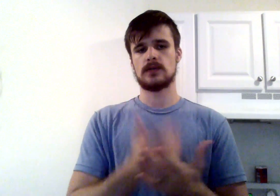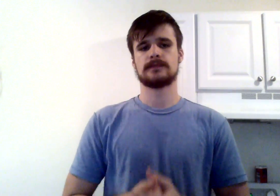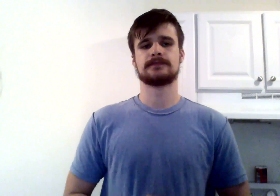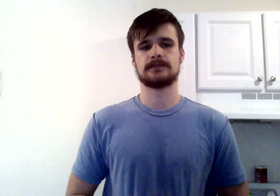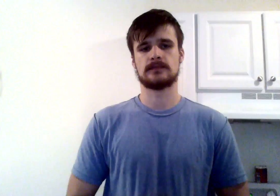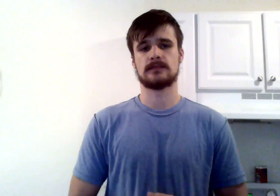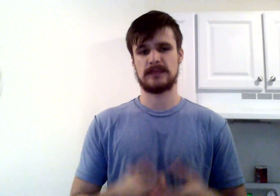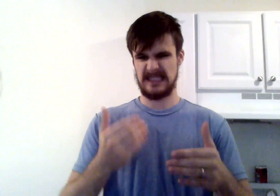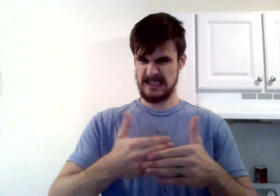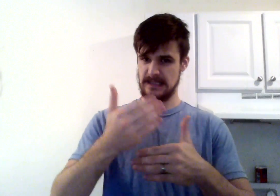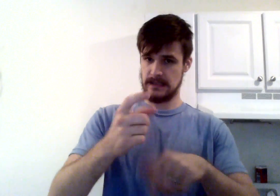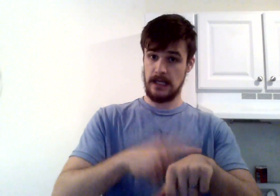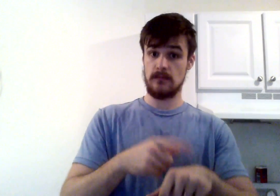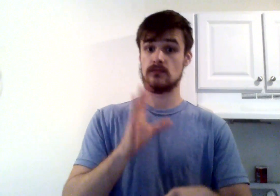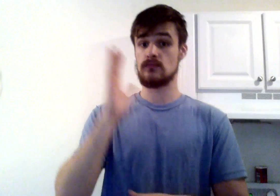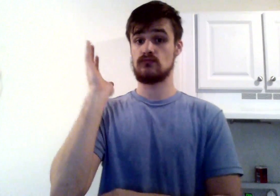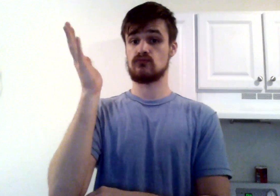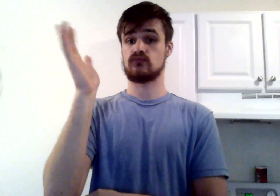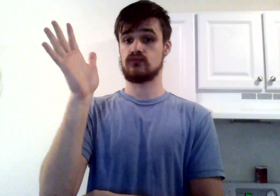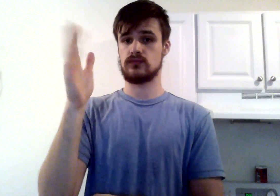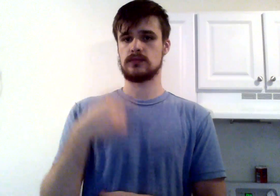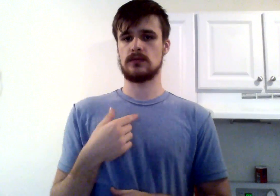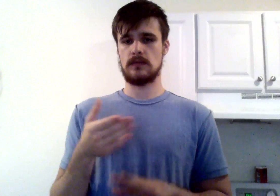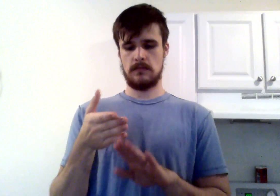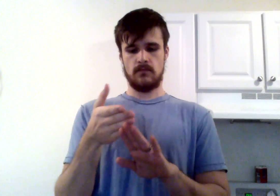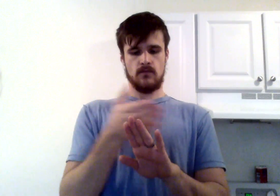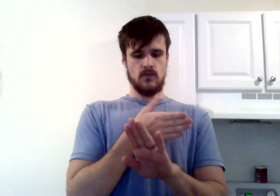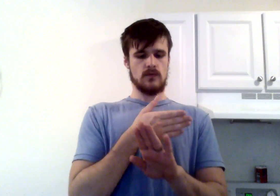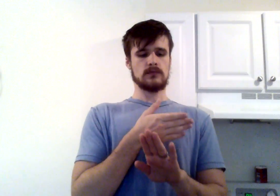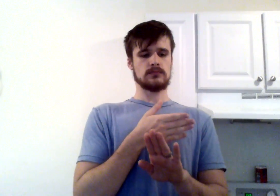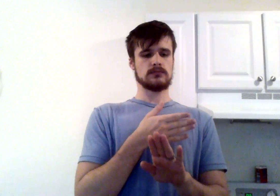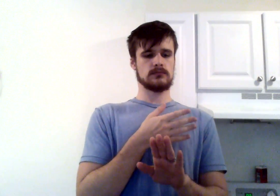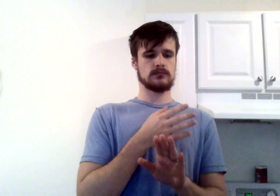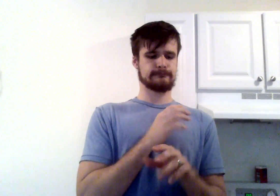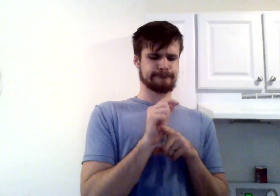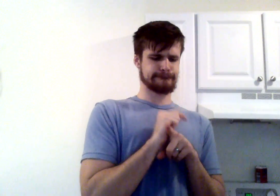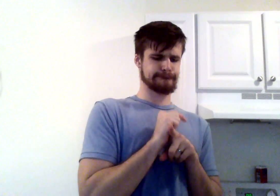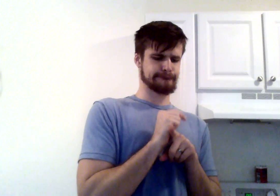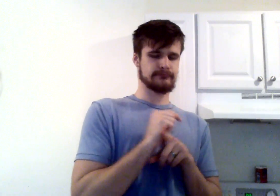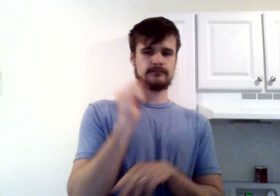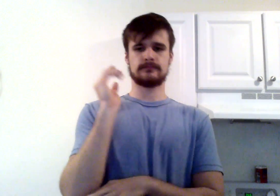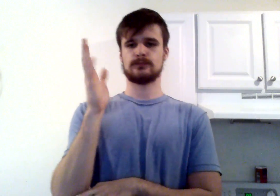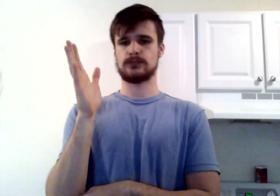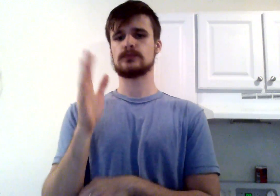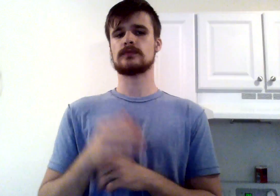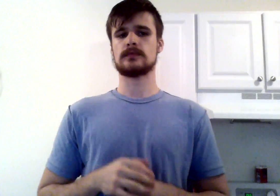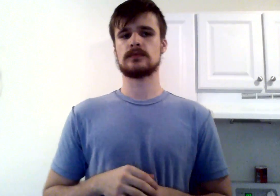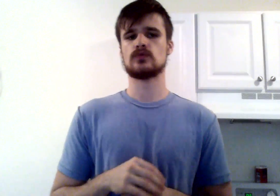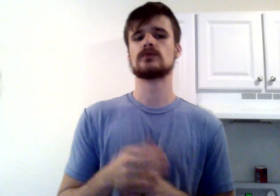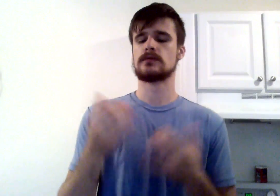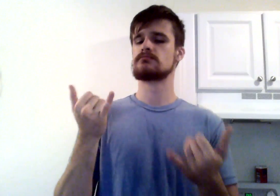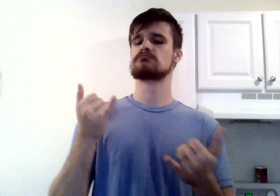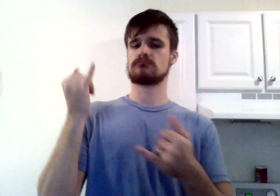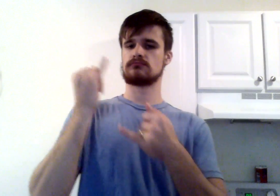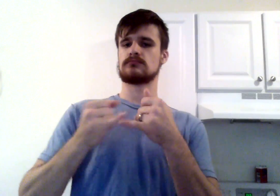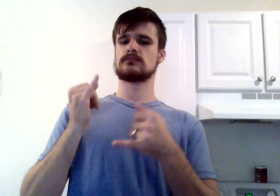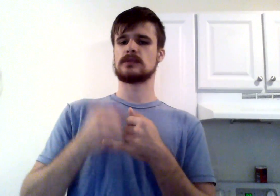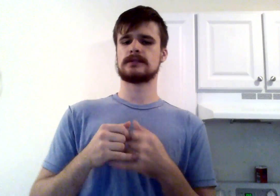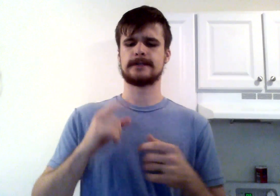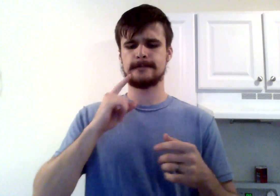Next time you speak, do those in advance. Now, let me just put this in context to close. This is a serious point here. This